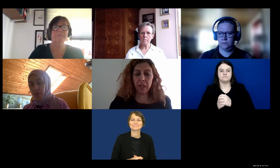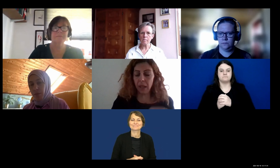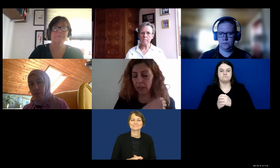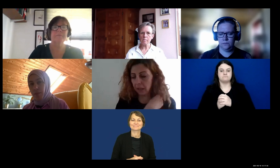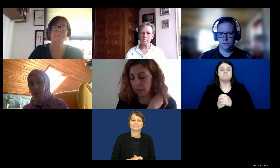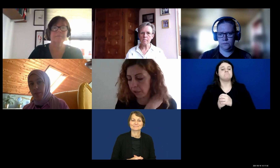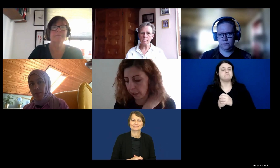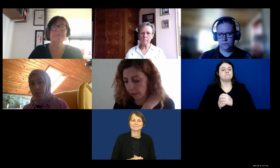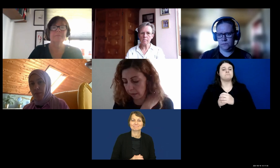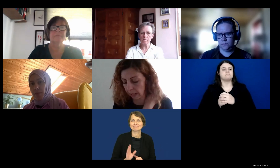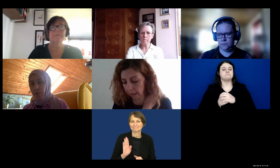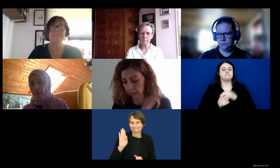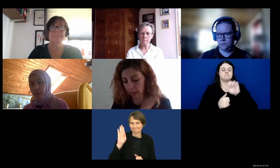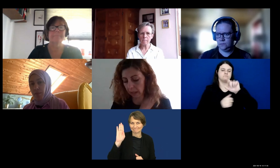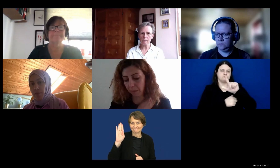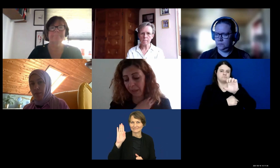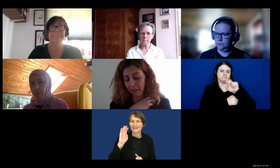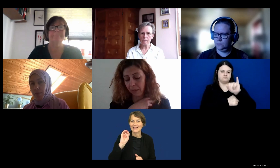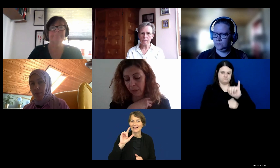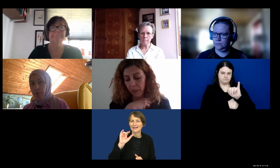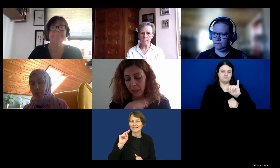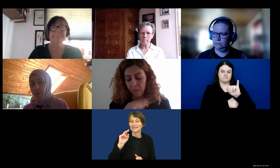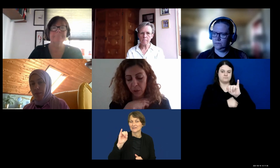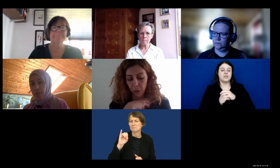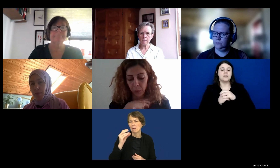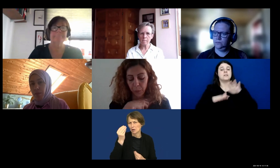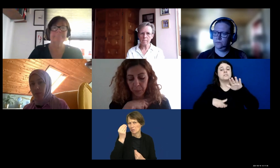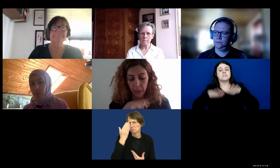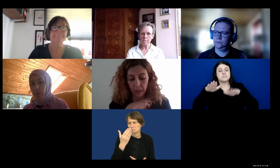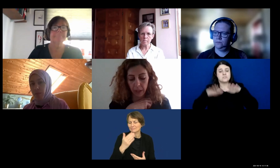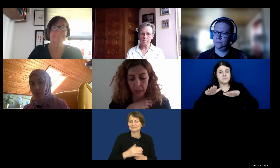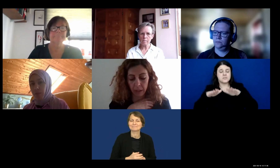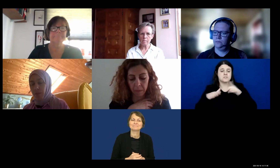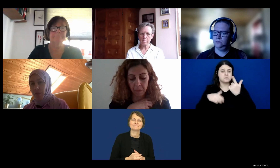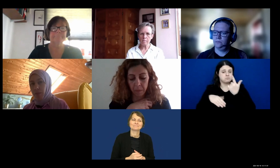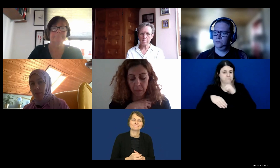Perhaps I can share that. I mean, when it comes to